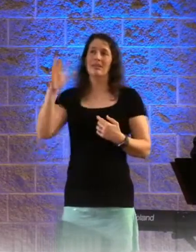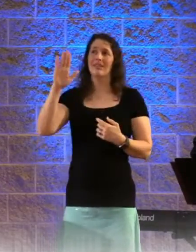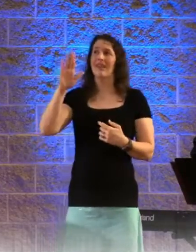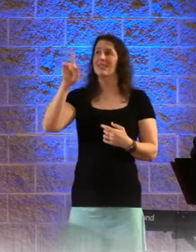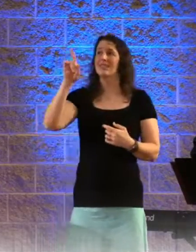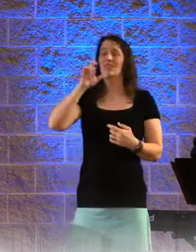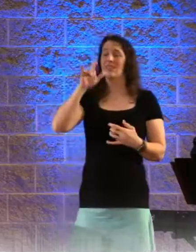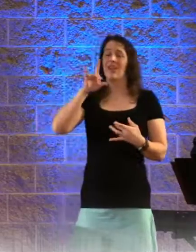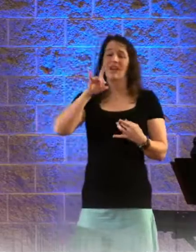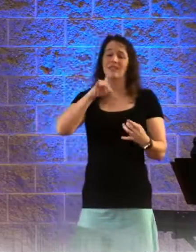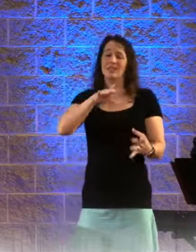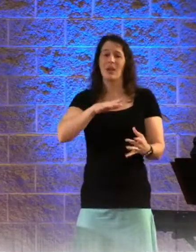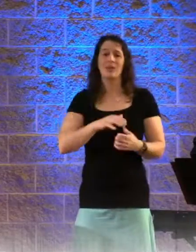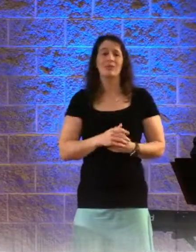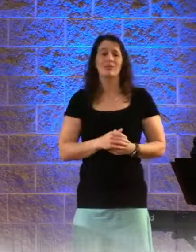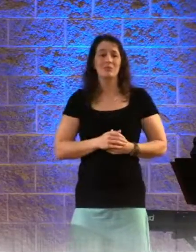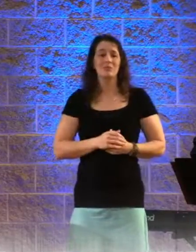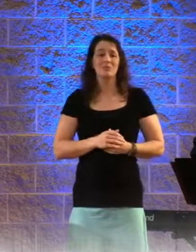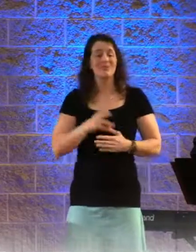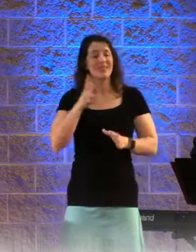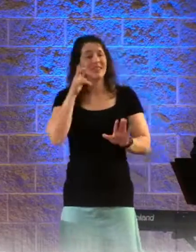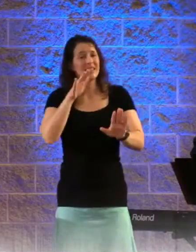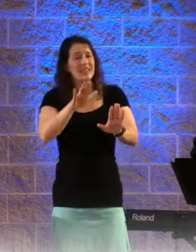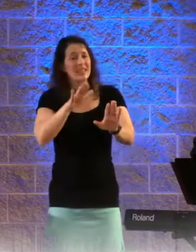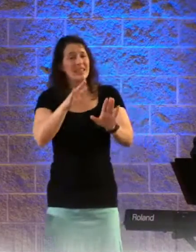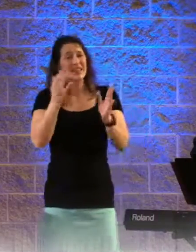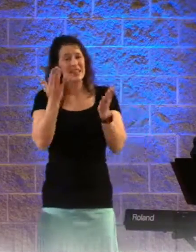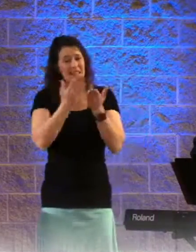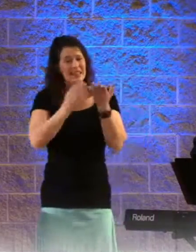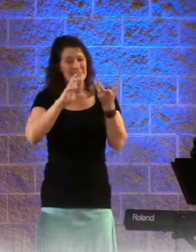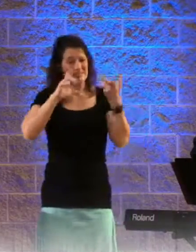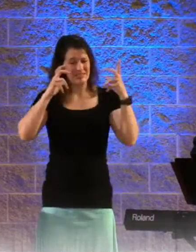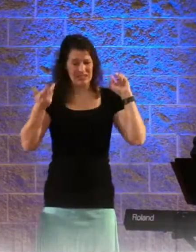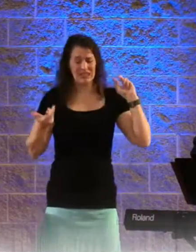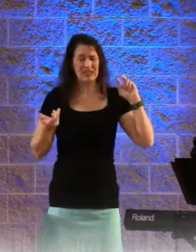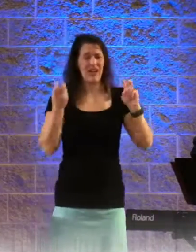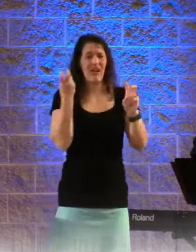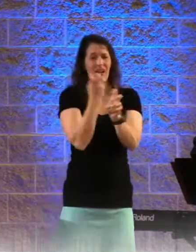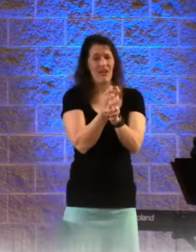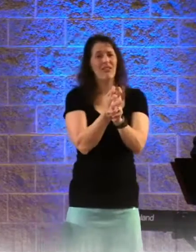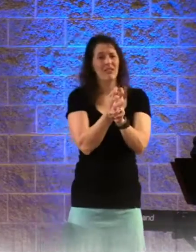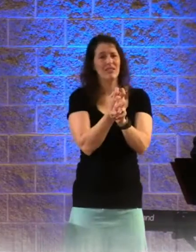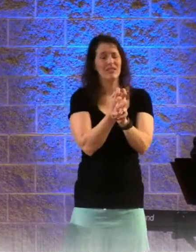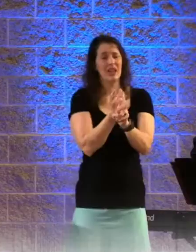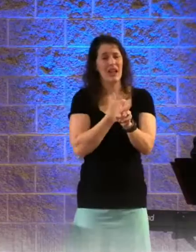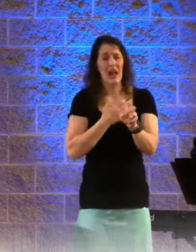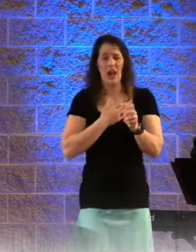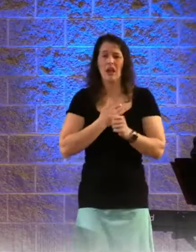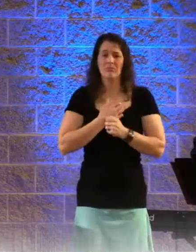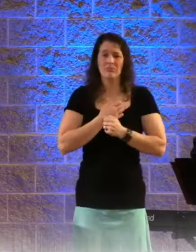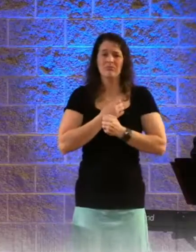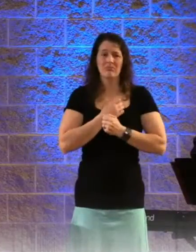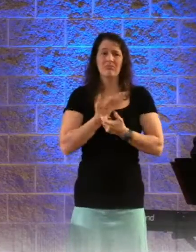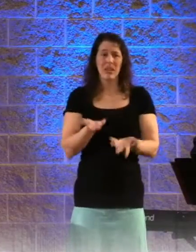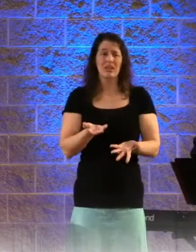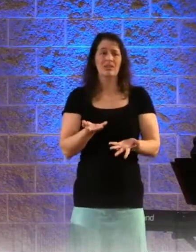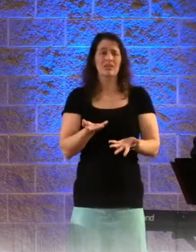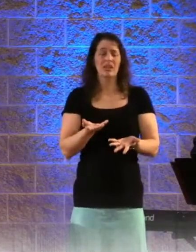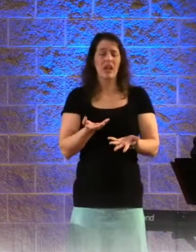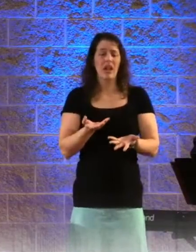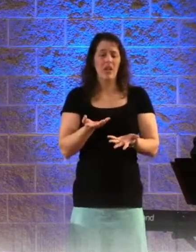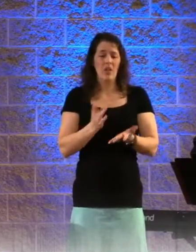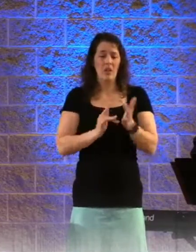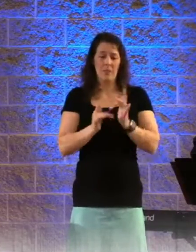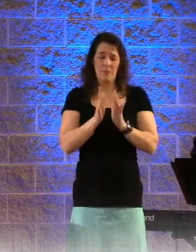despise. Now listen, here's where things get messy. Here's where things get messy. And I'll admit it, the Bible deals